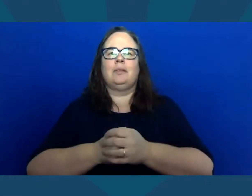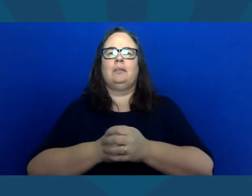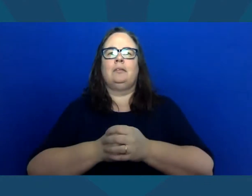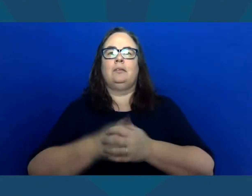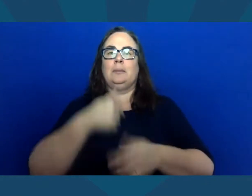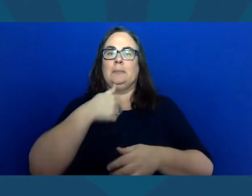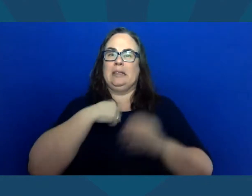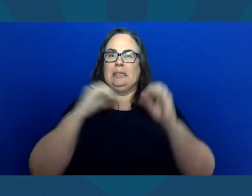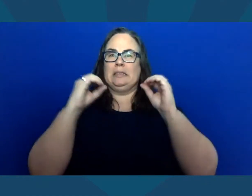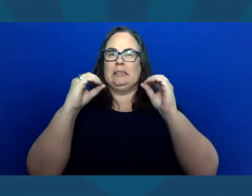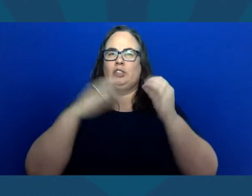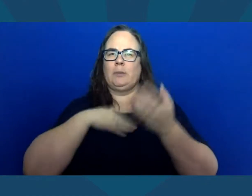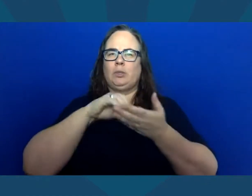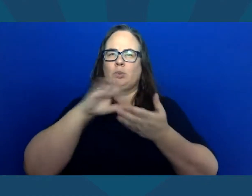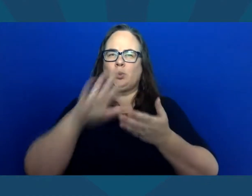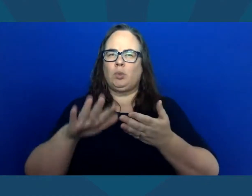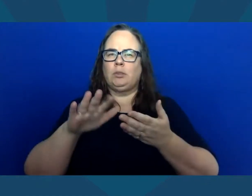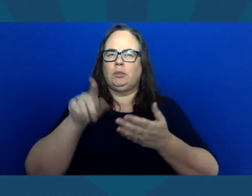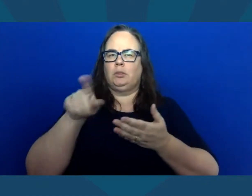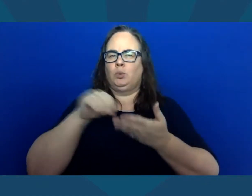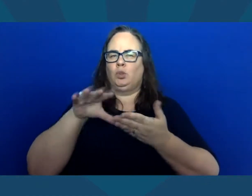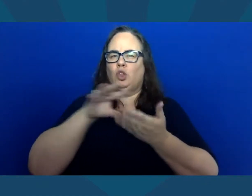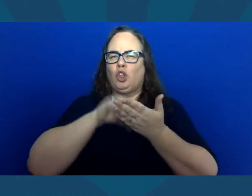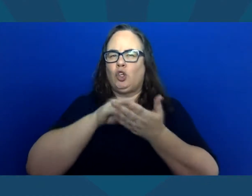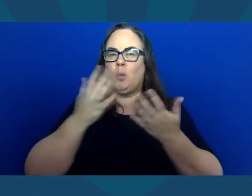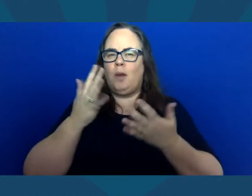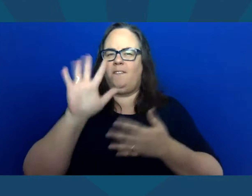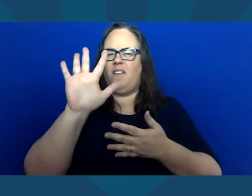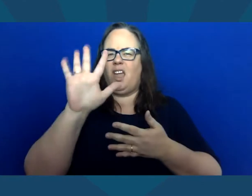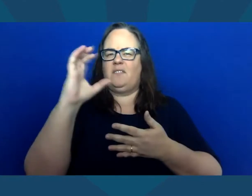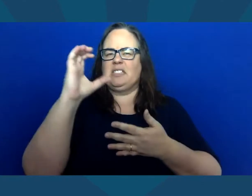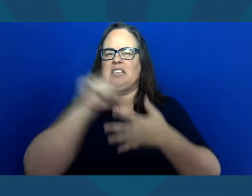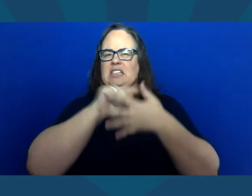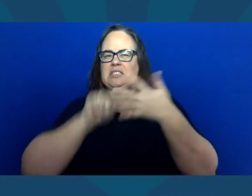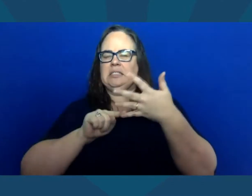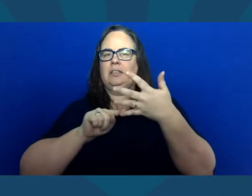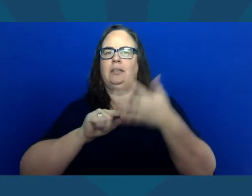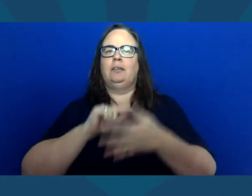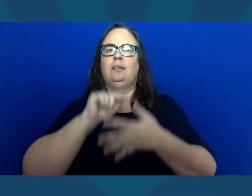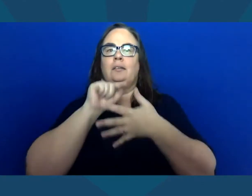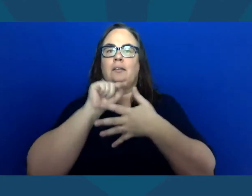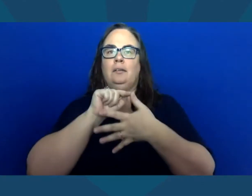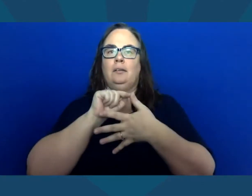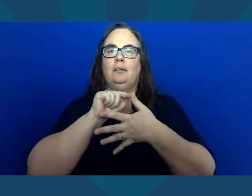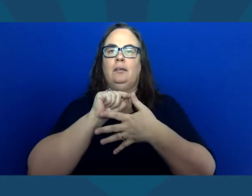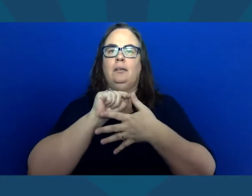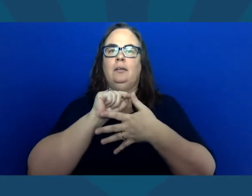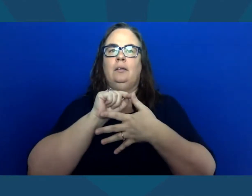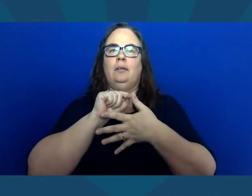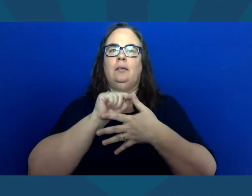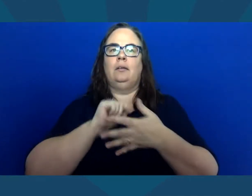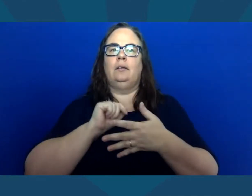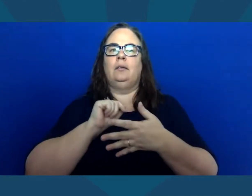As a teacher, my students learned about the 5 C's that defined Arizona's